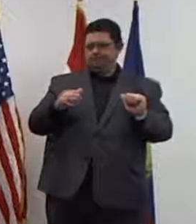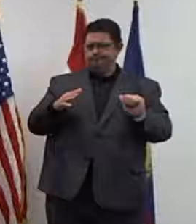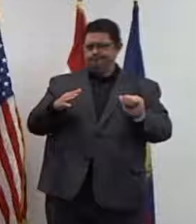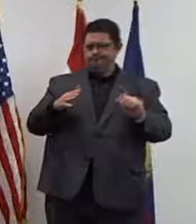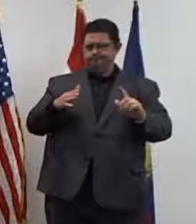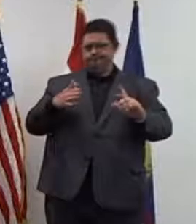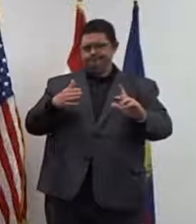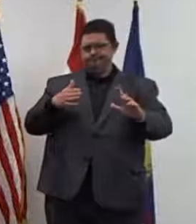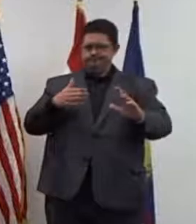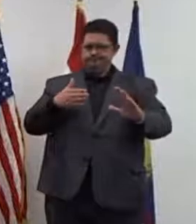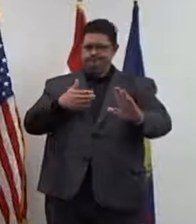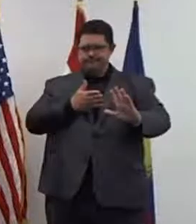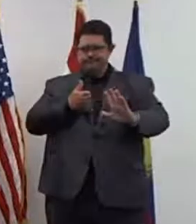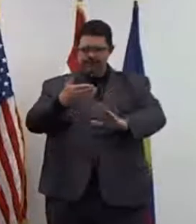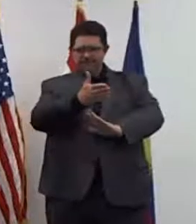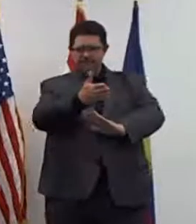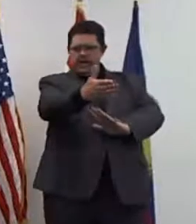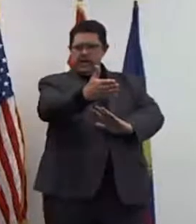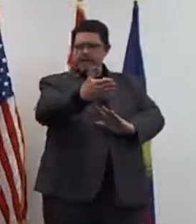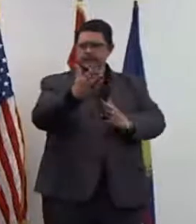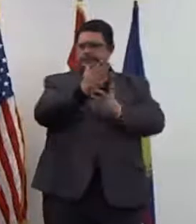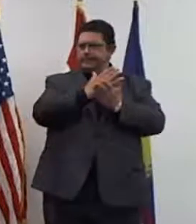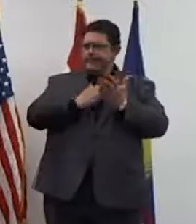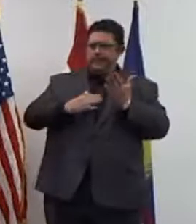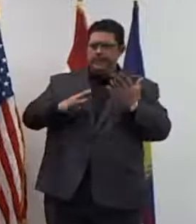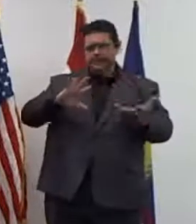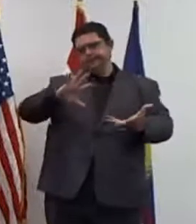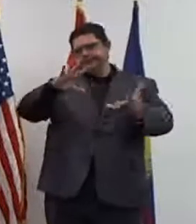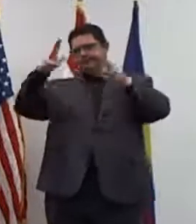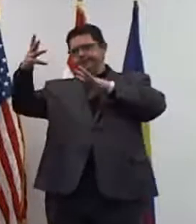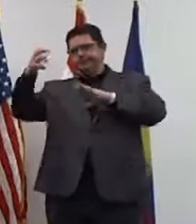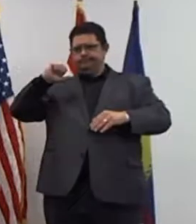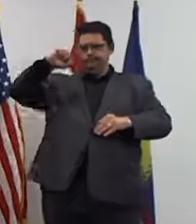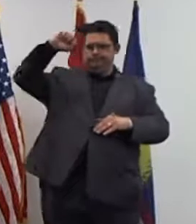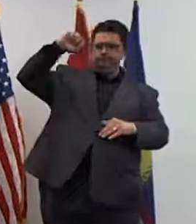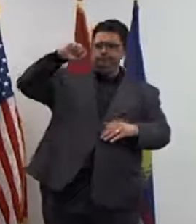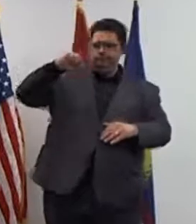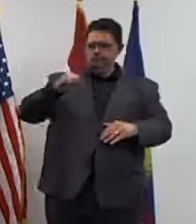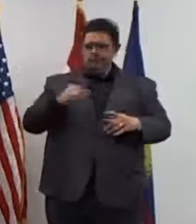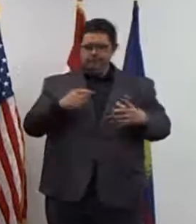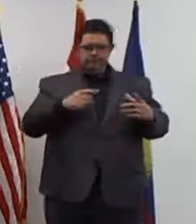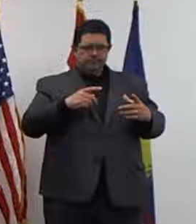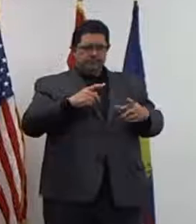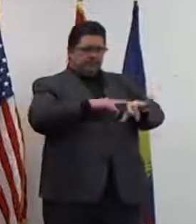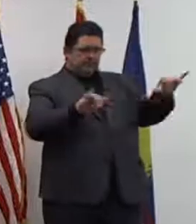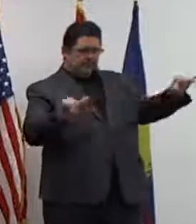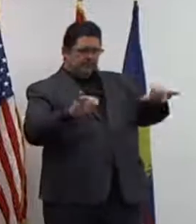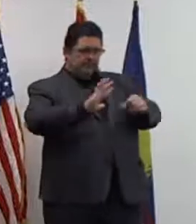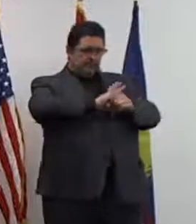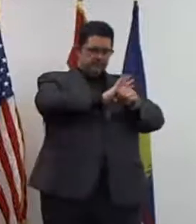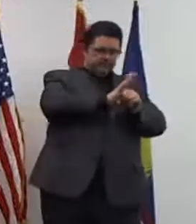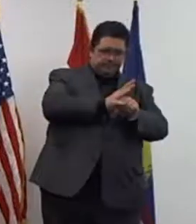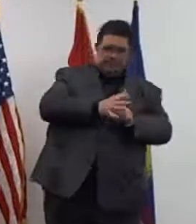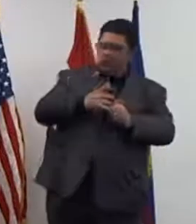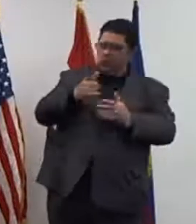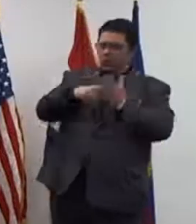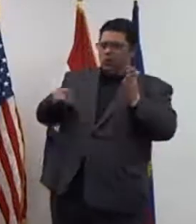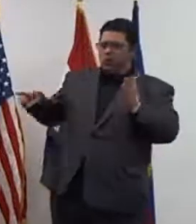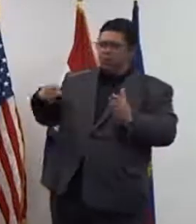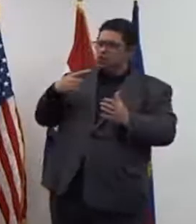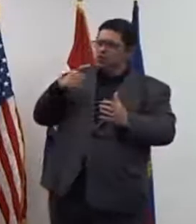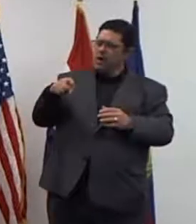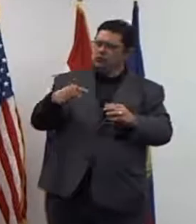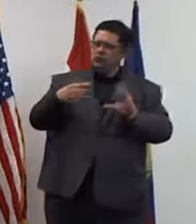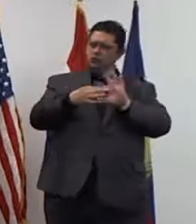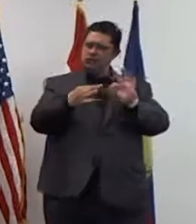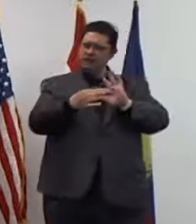of you guys have been trying to navigate some of this unrest that we've been dealing with in the midst of a pandemic. What do you have to say to